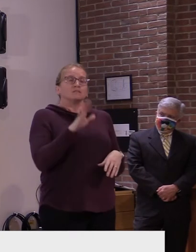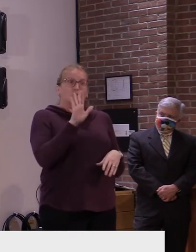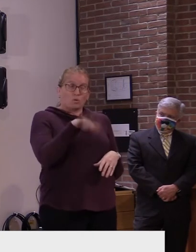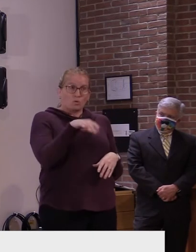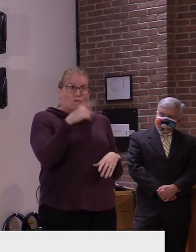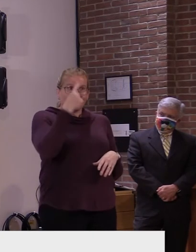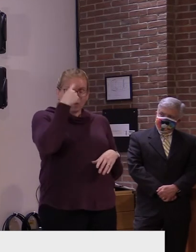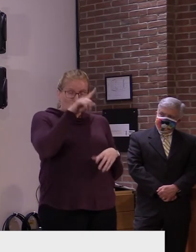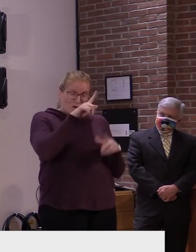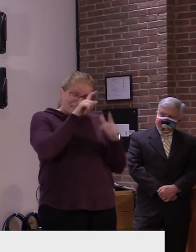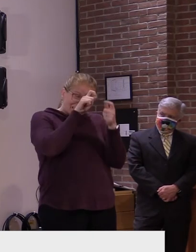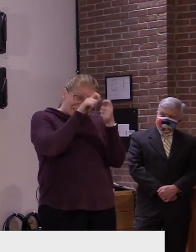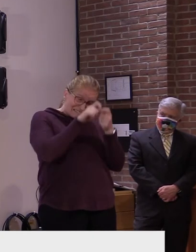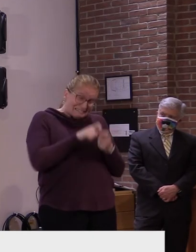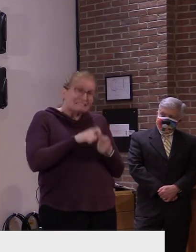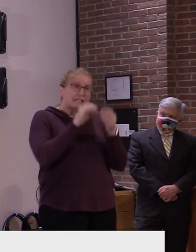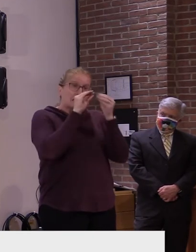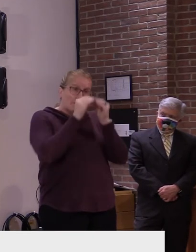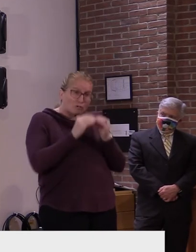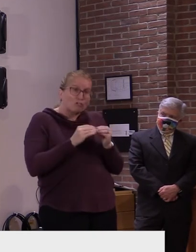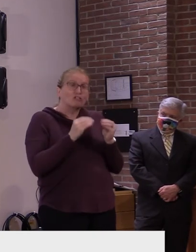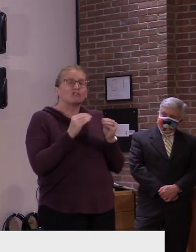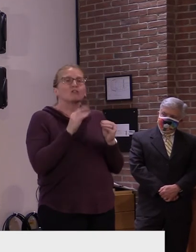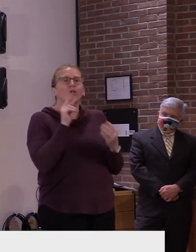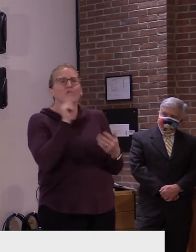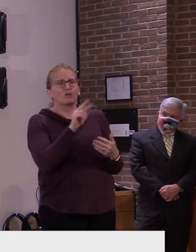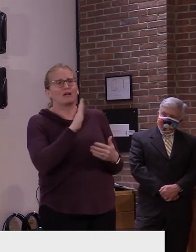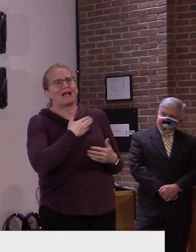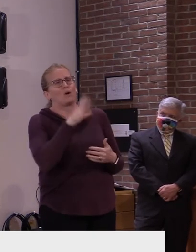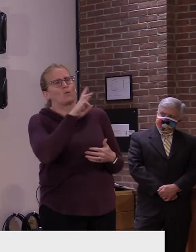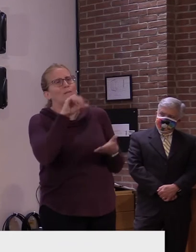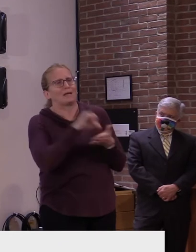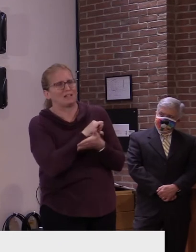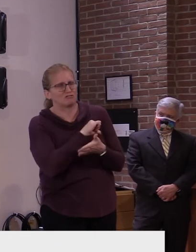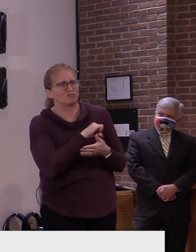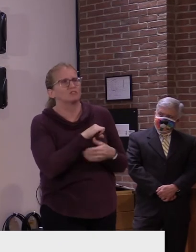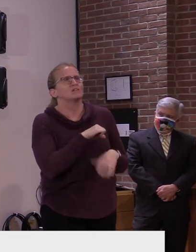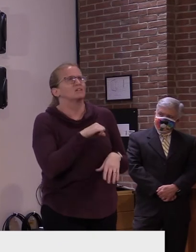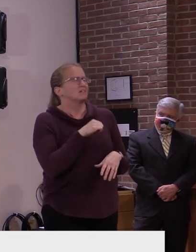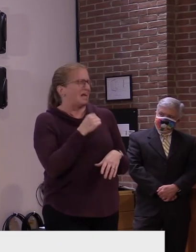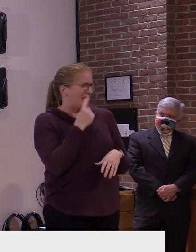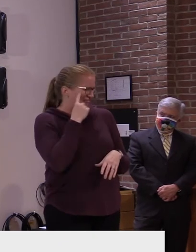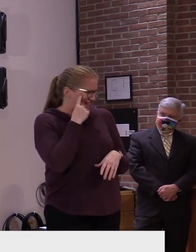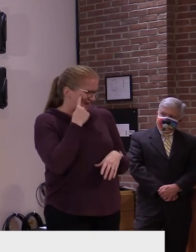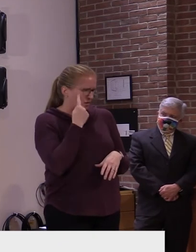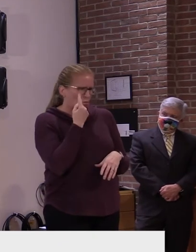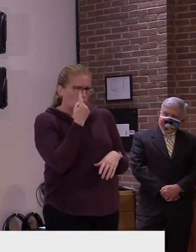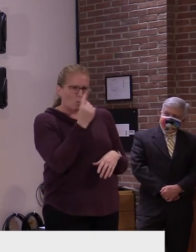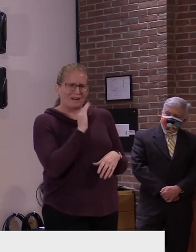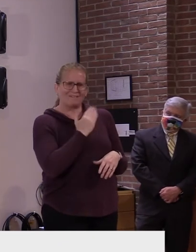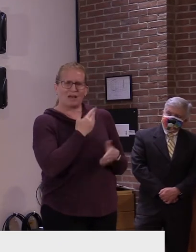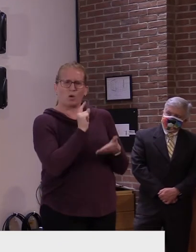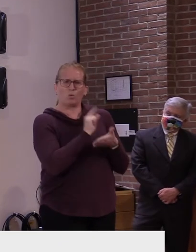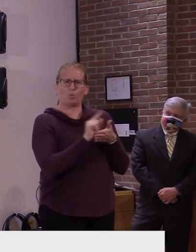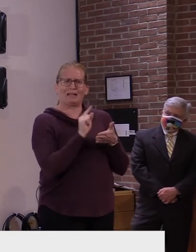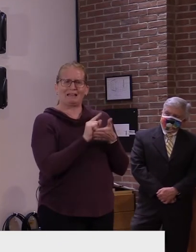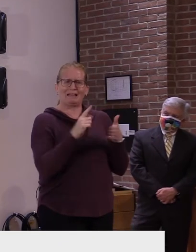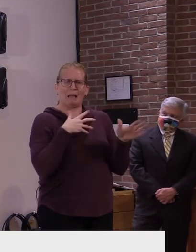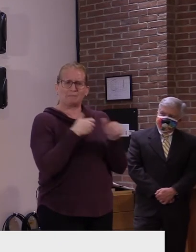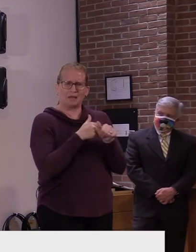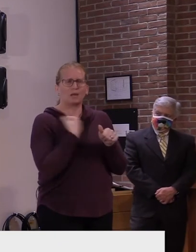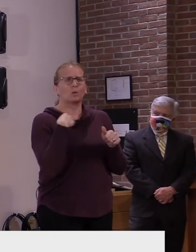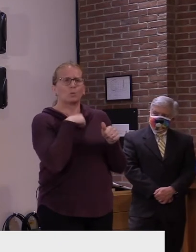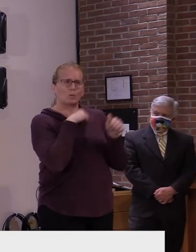our website where i believe on one of the weekly updates we've looked at the hospitalized and